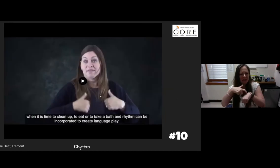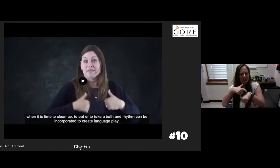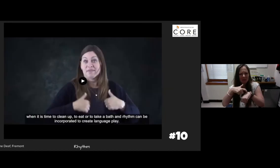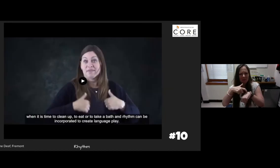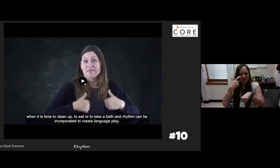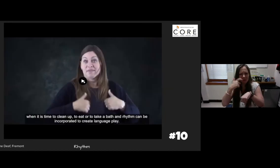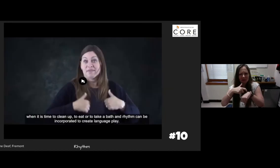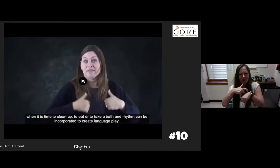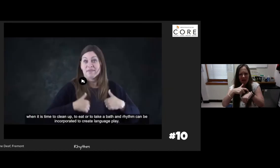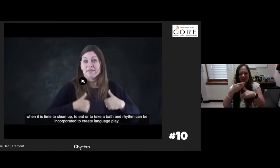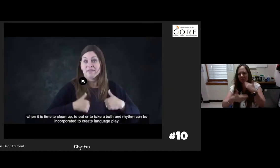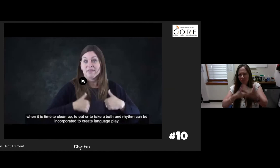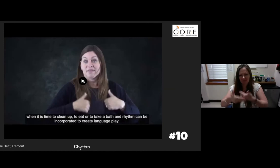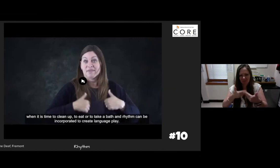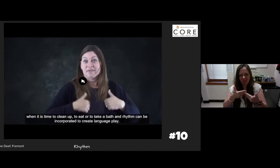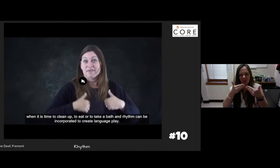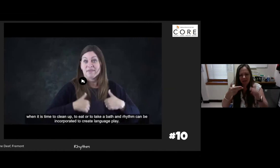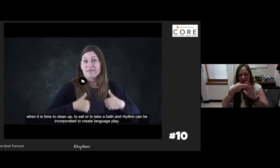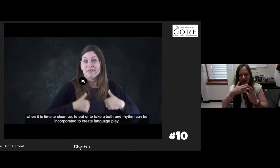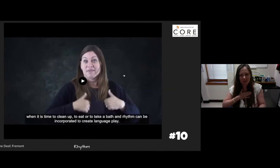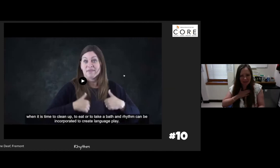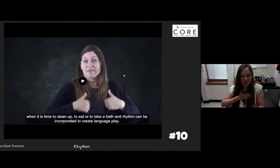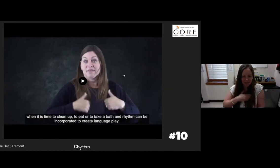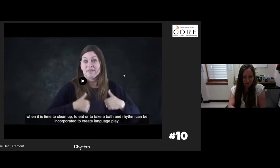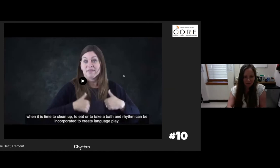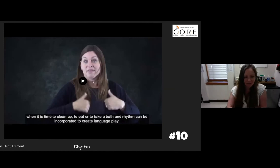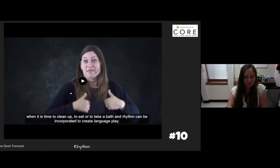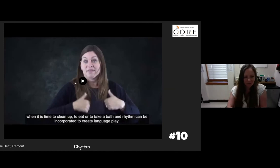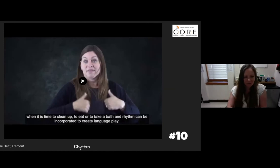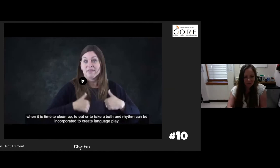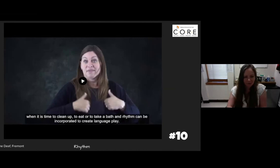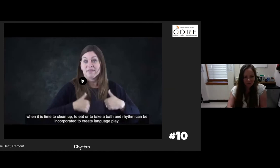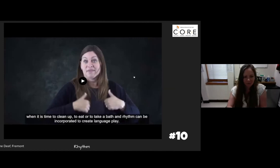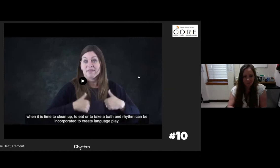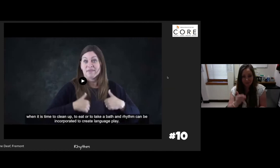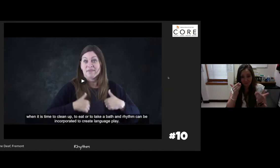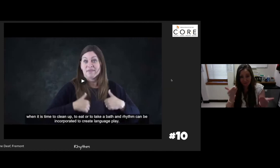in home. We are pretty pressed for time, so we're gonna go ahead and